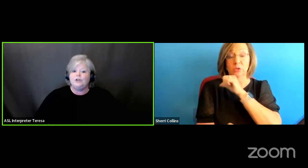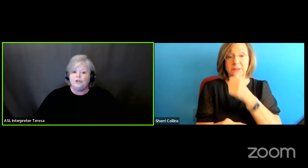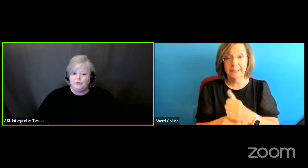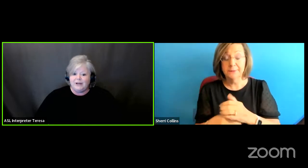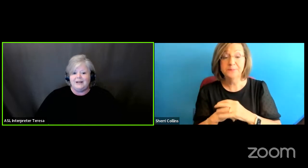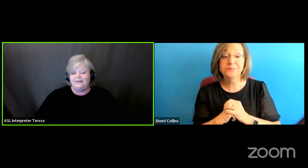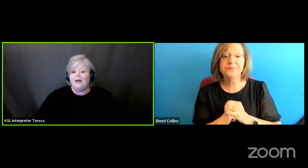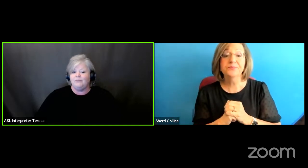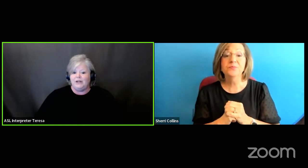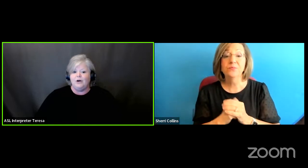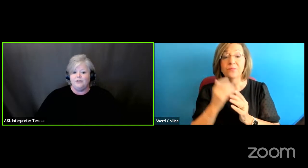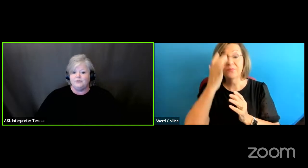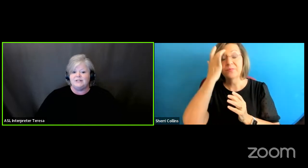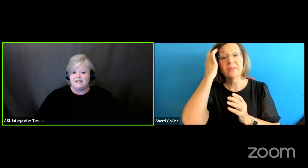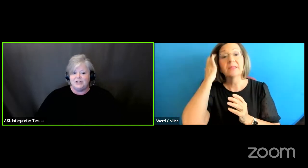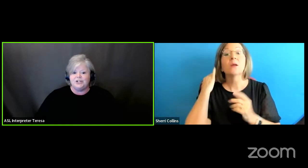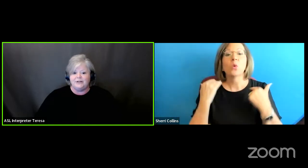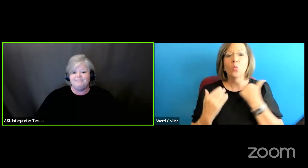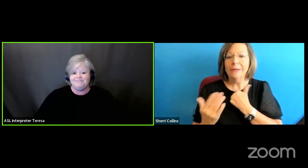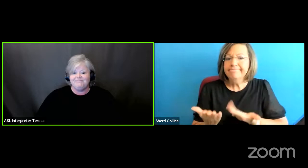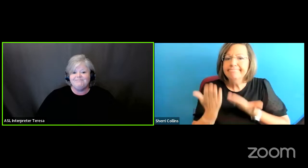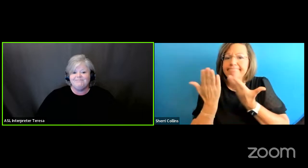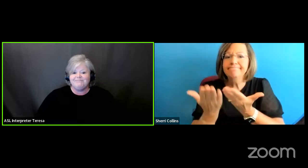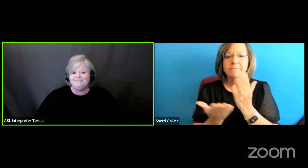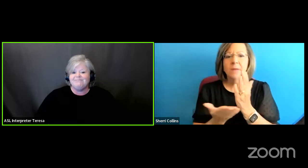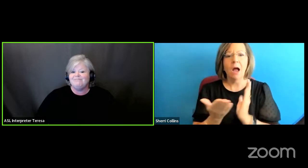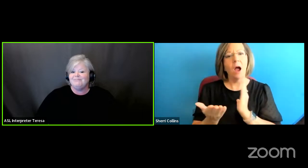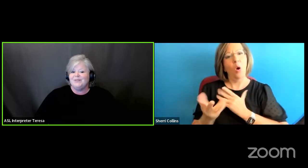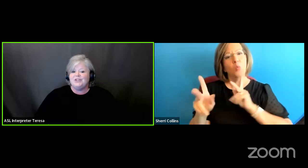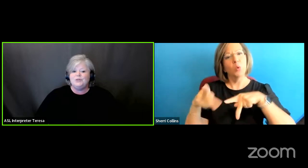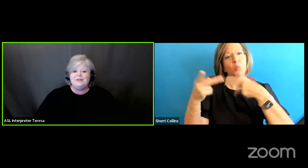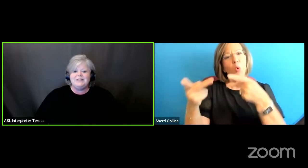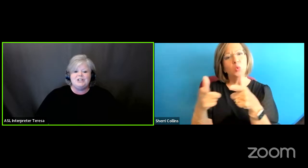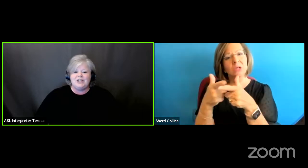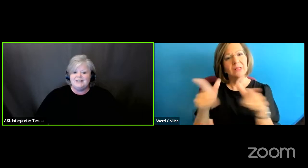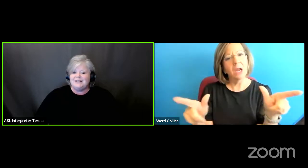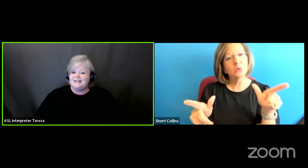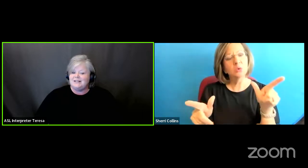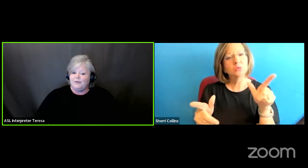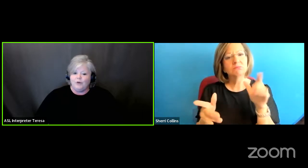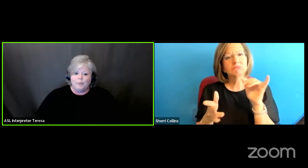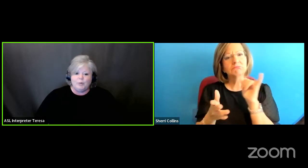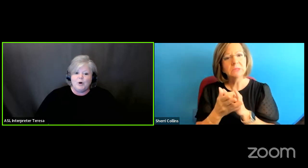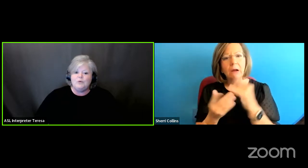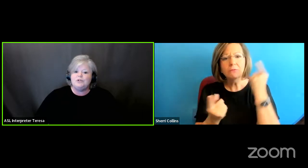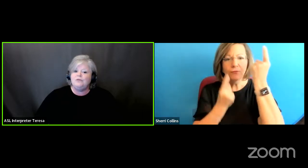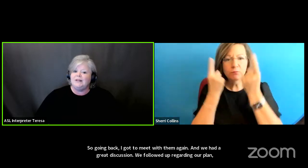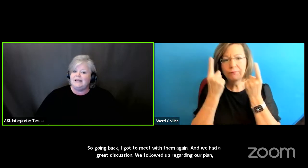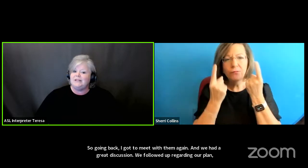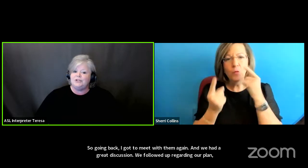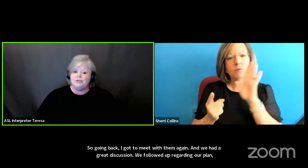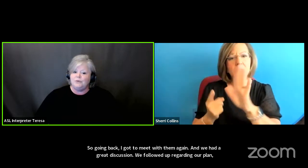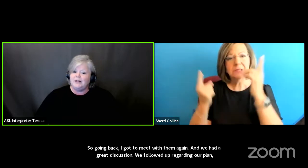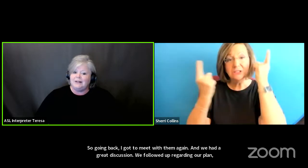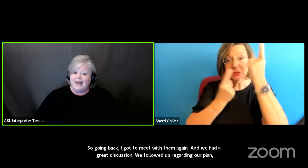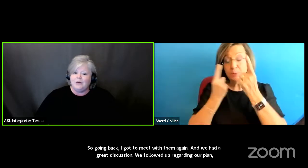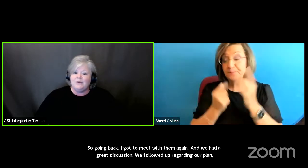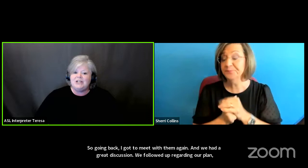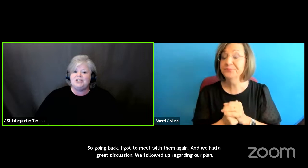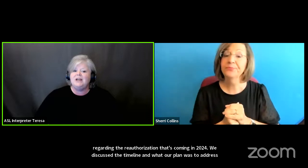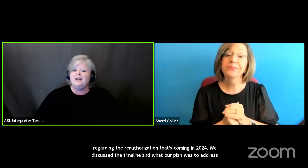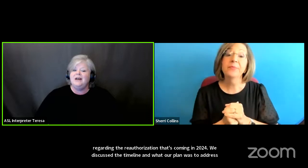are included in that reauthorization. So we suggested some of our proposal related to